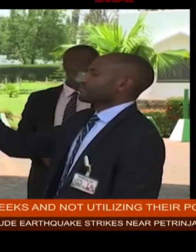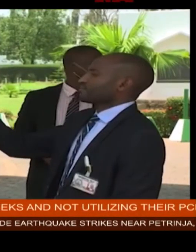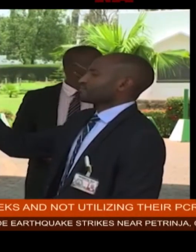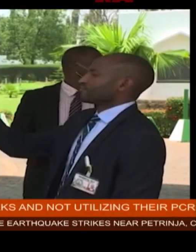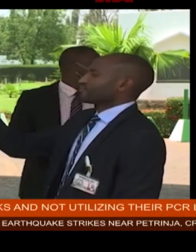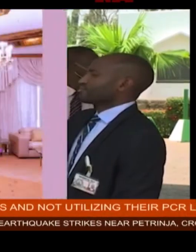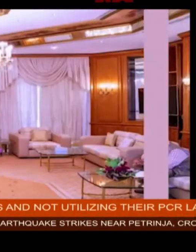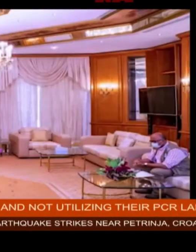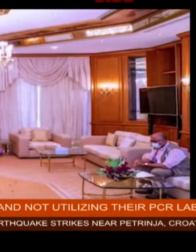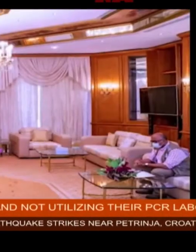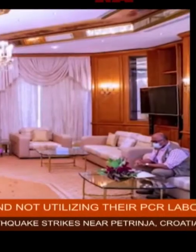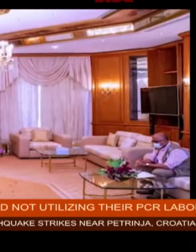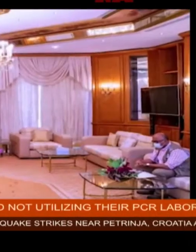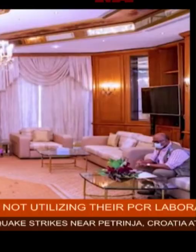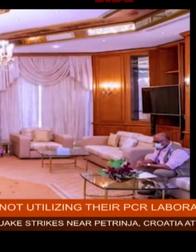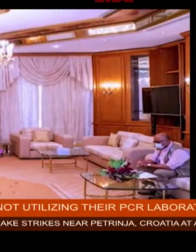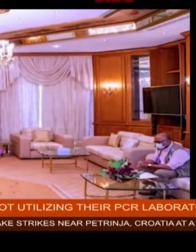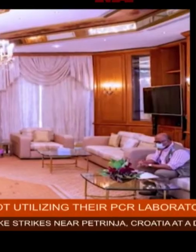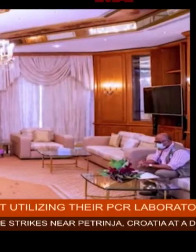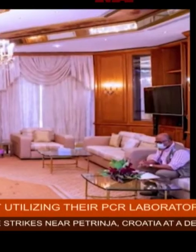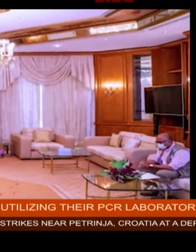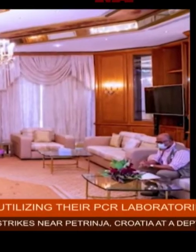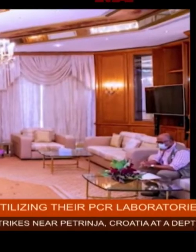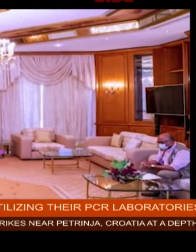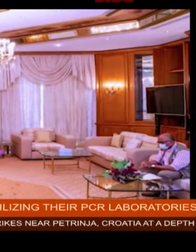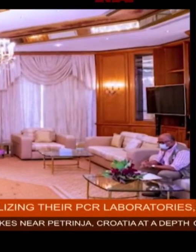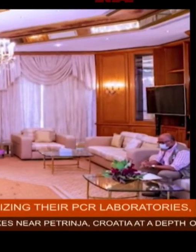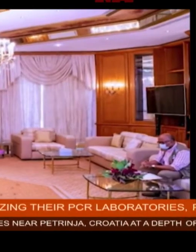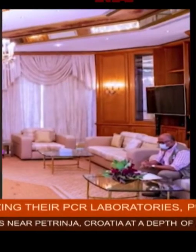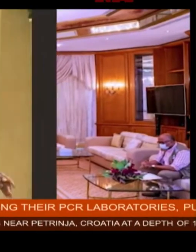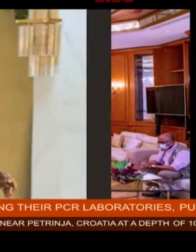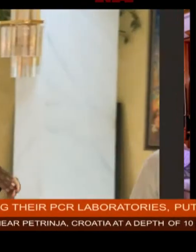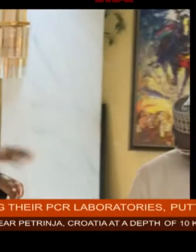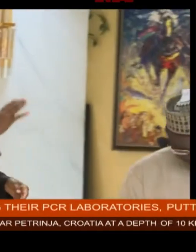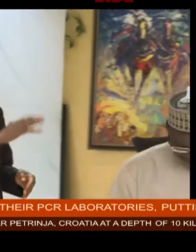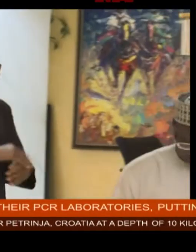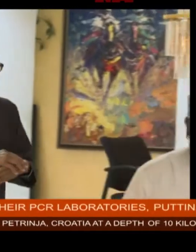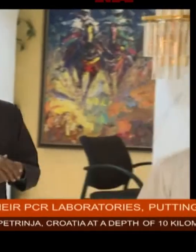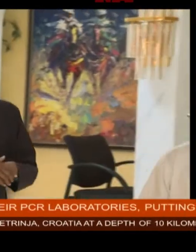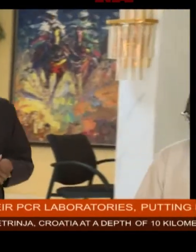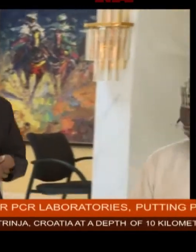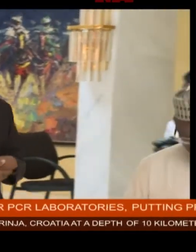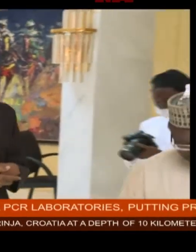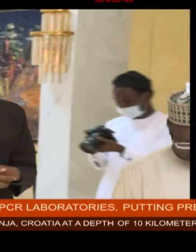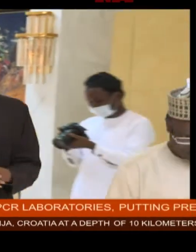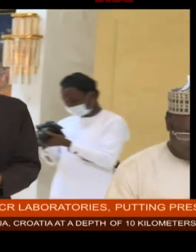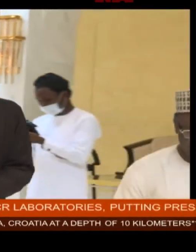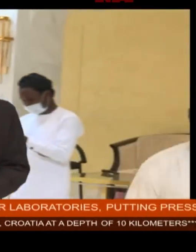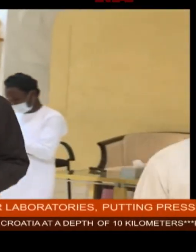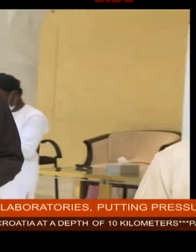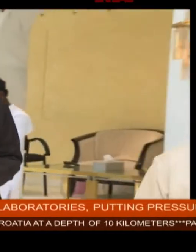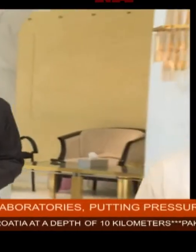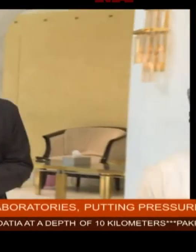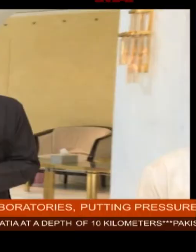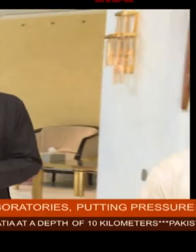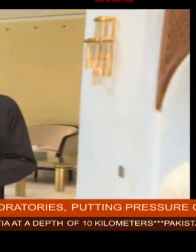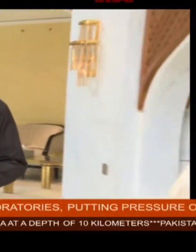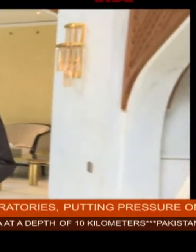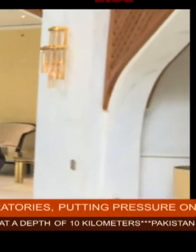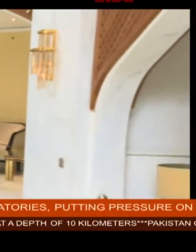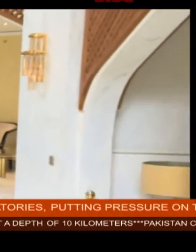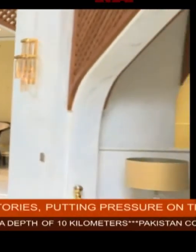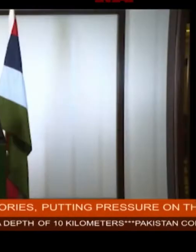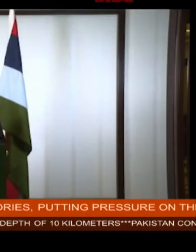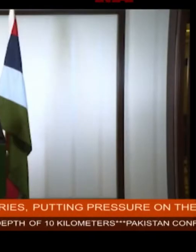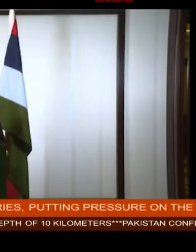sanitary practices, as well as social distancing. As individuals, we remain the greatest